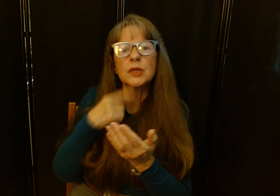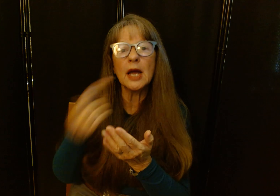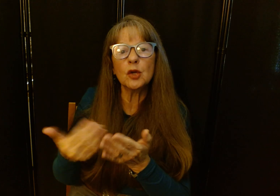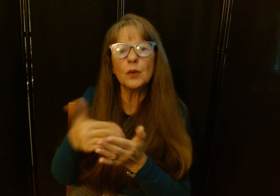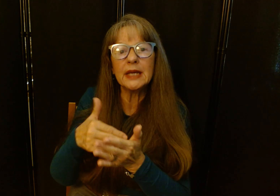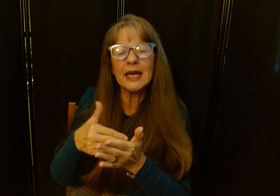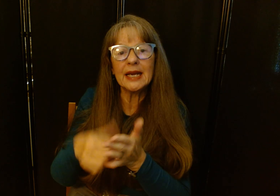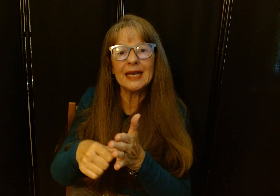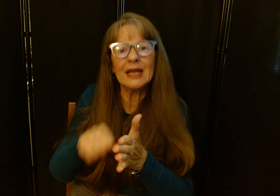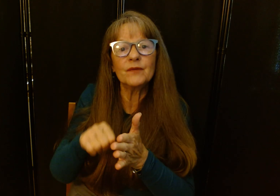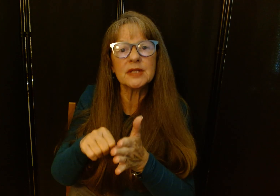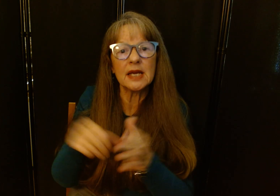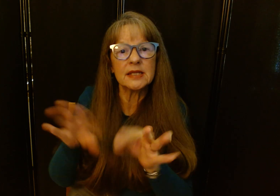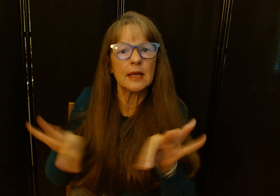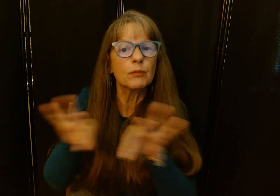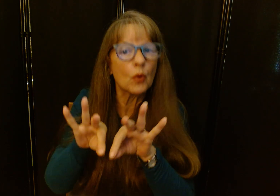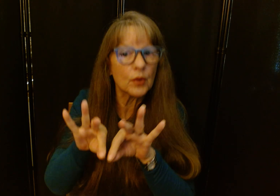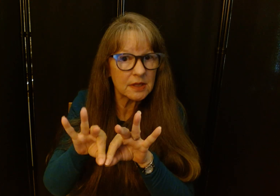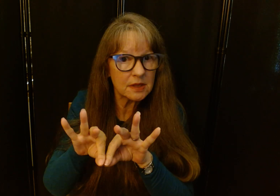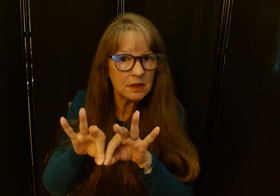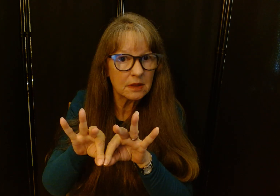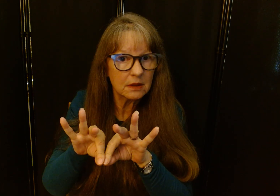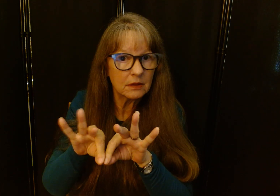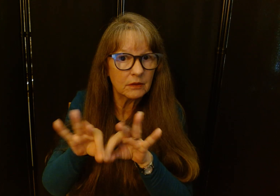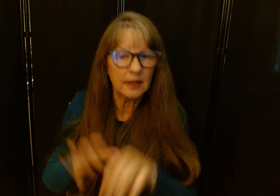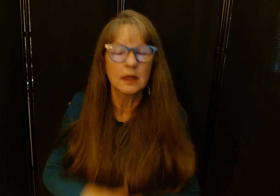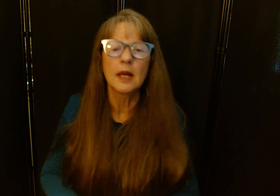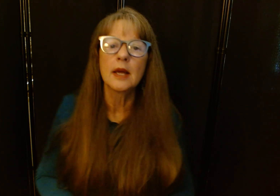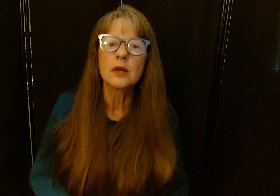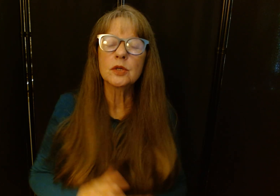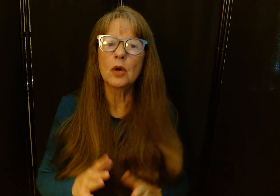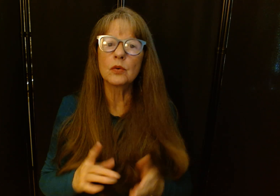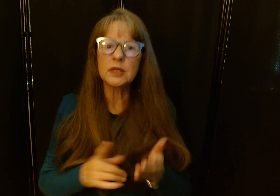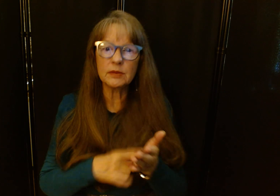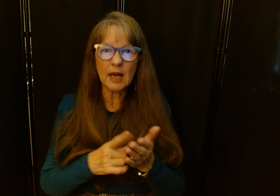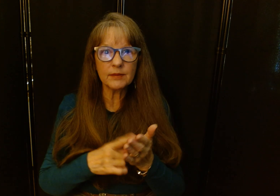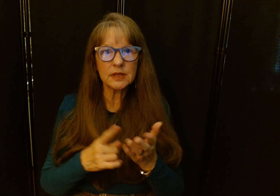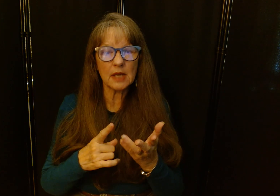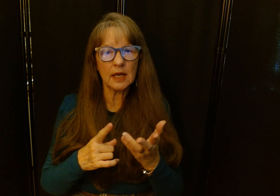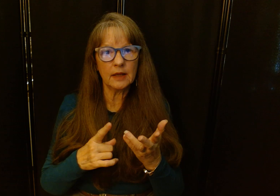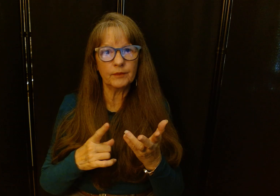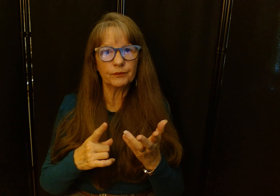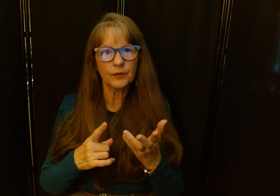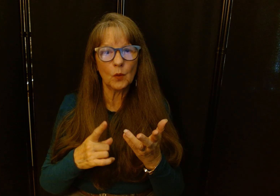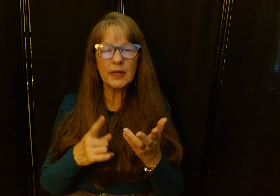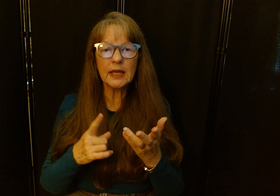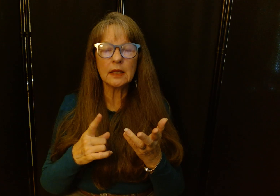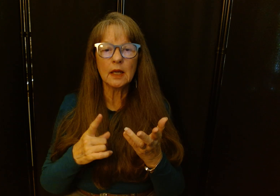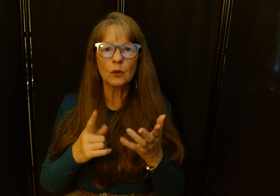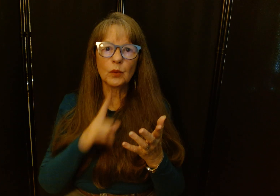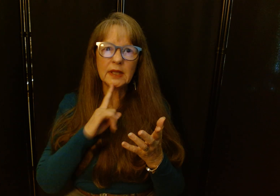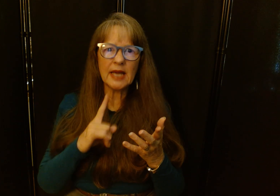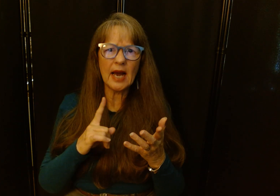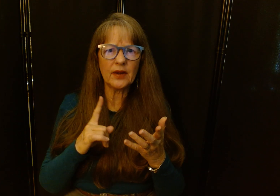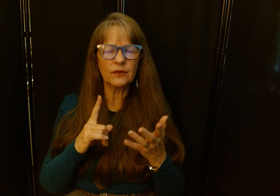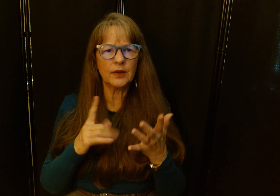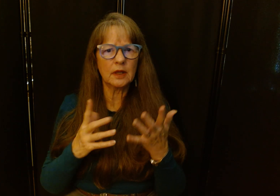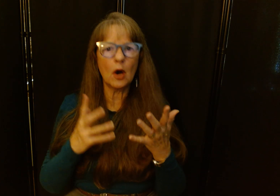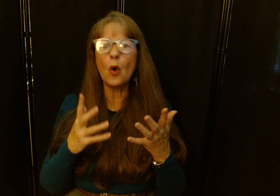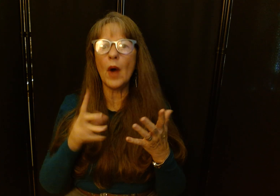you again and emphasize the importance. Right? So sometimes we get really kind of, I need